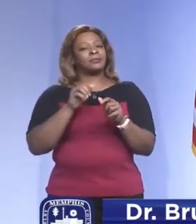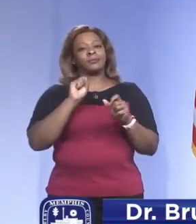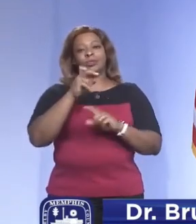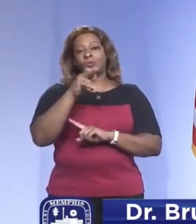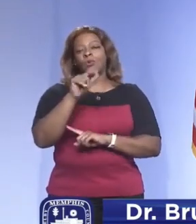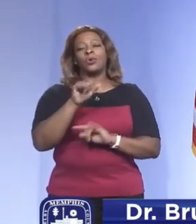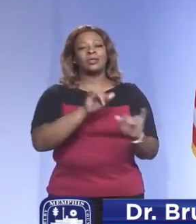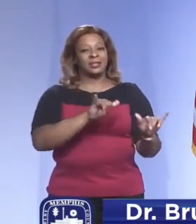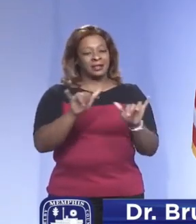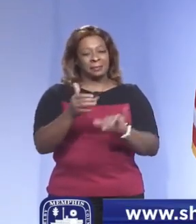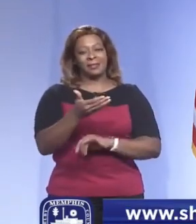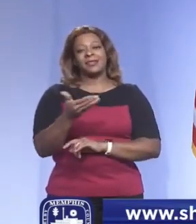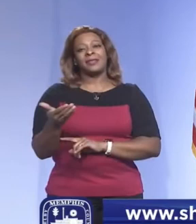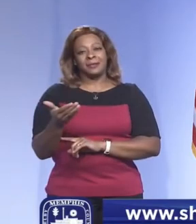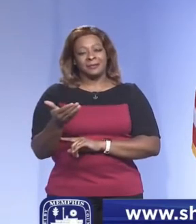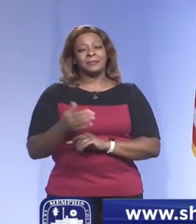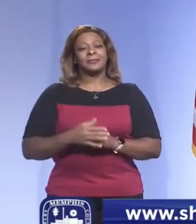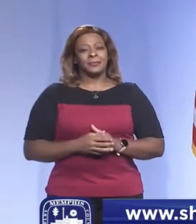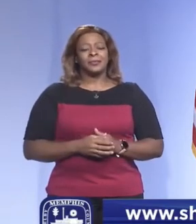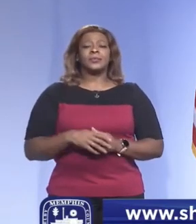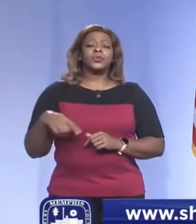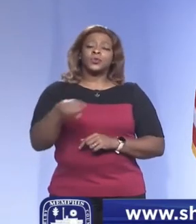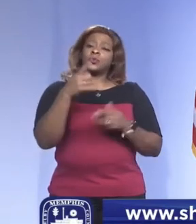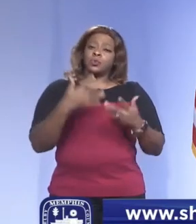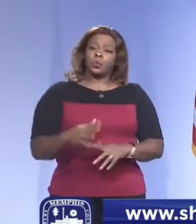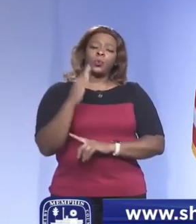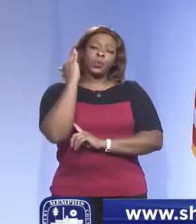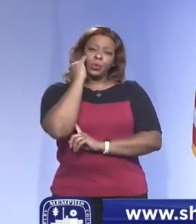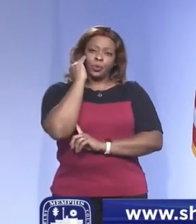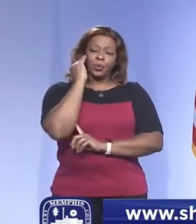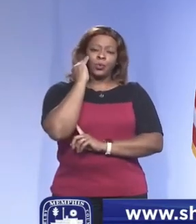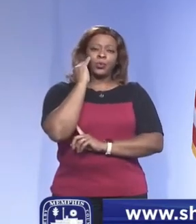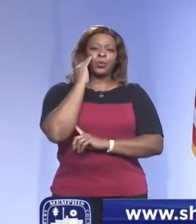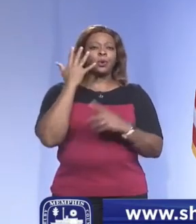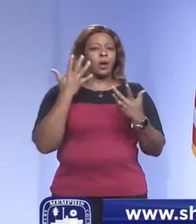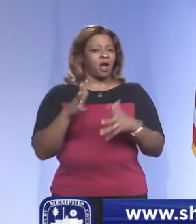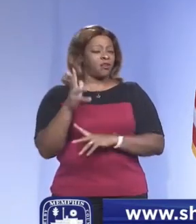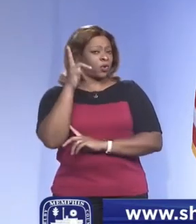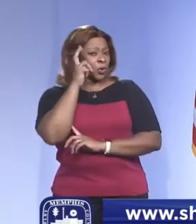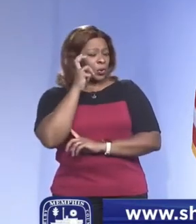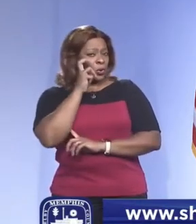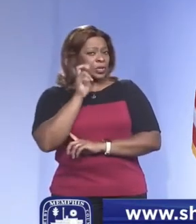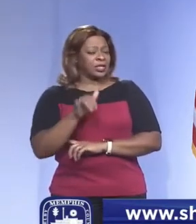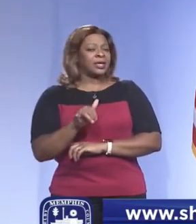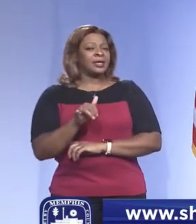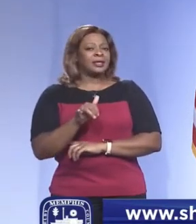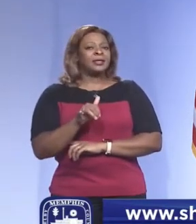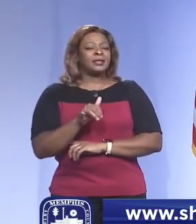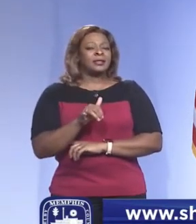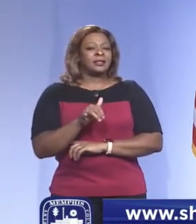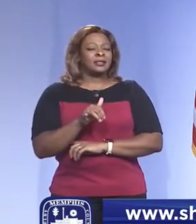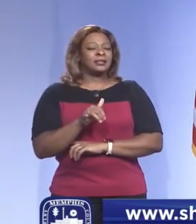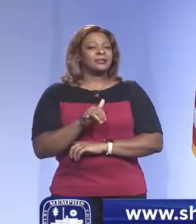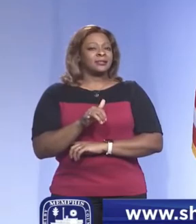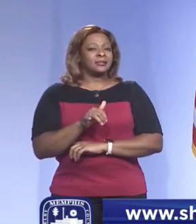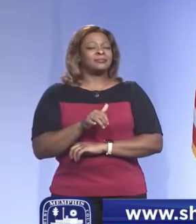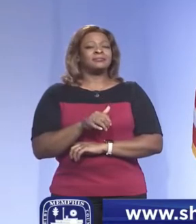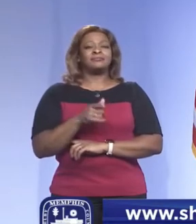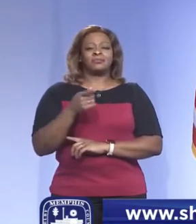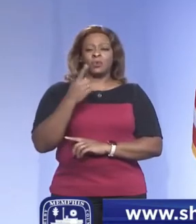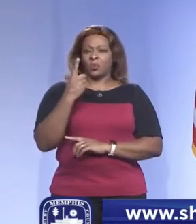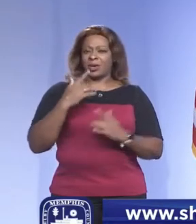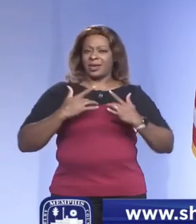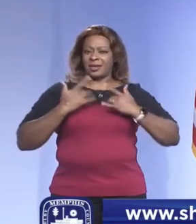sports. As you're aware, I may have heard that there have been an incident